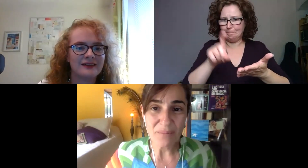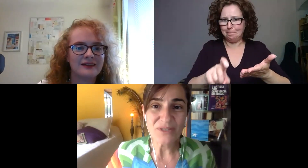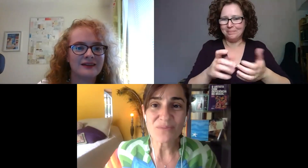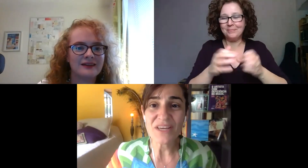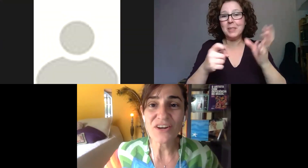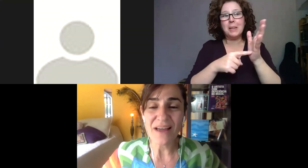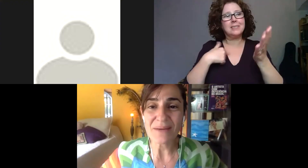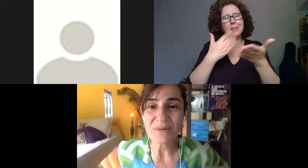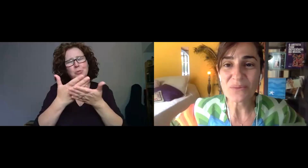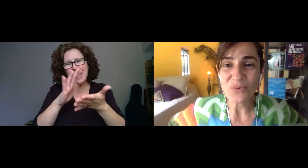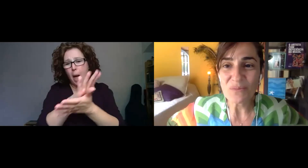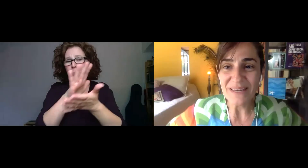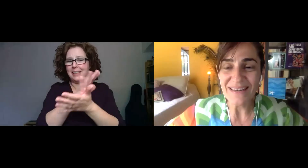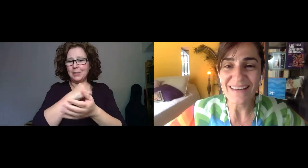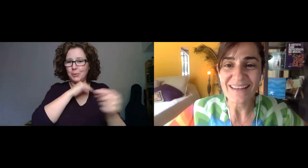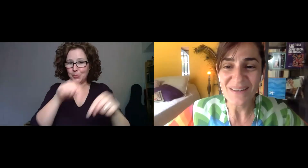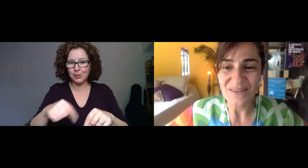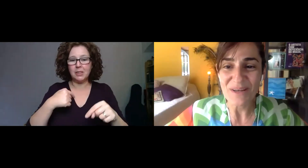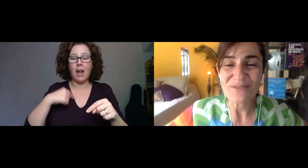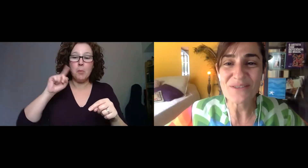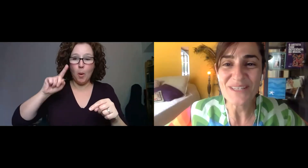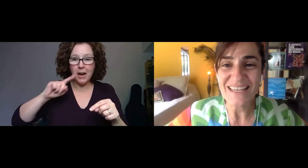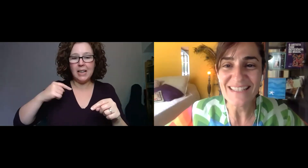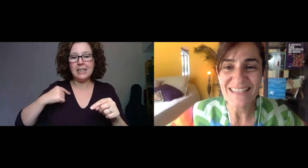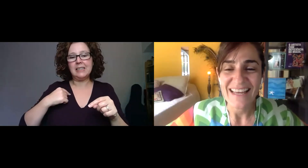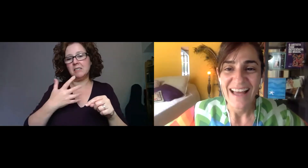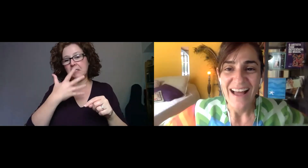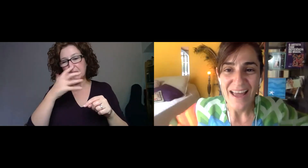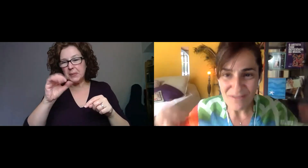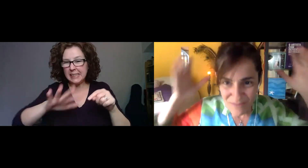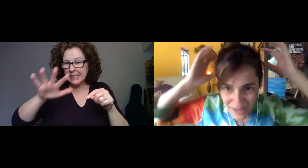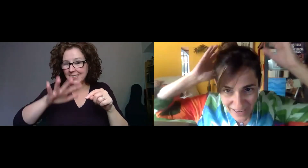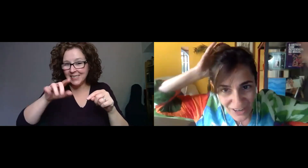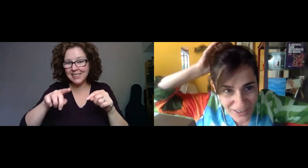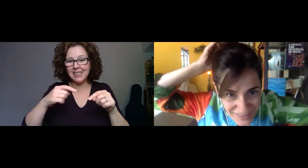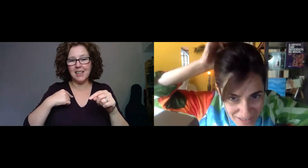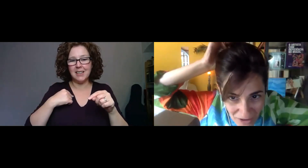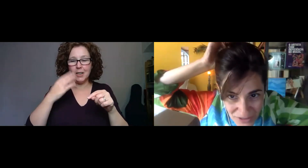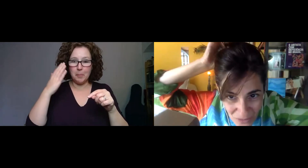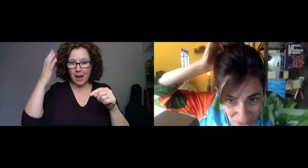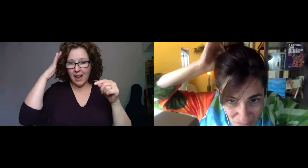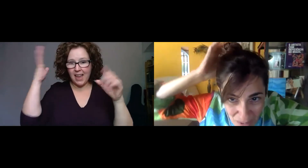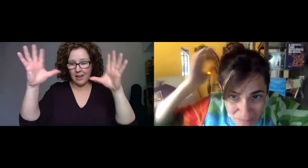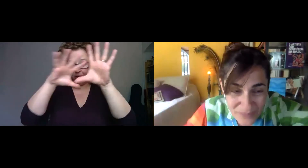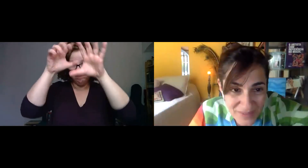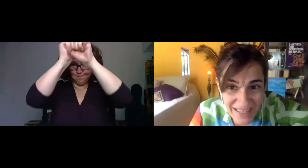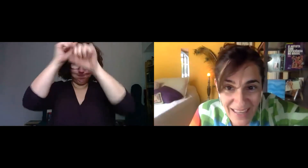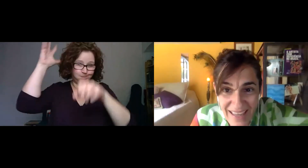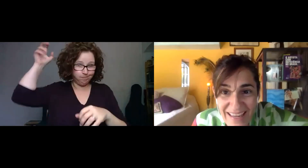really happy to be here. I am a woman on my 50s. I have my hair tied on a